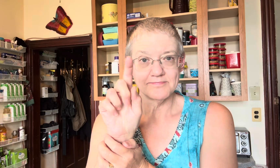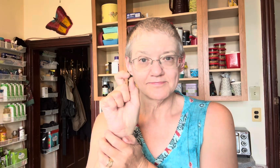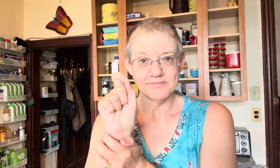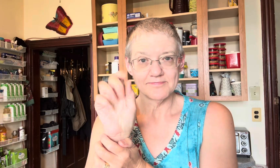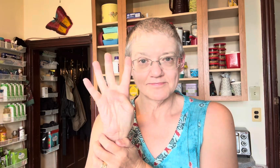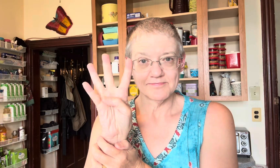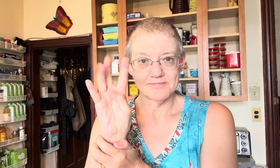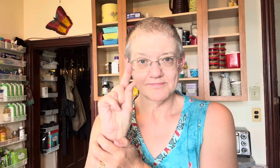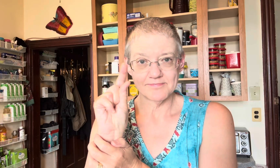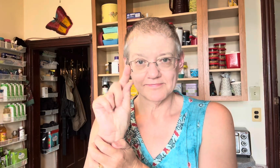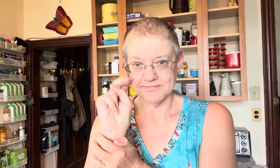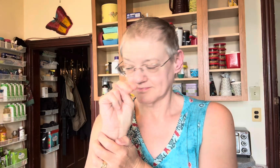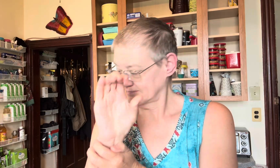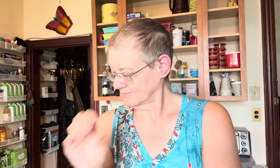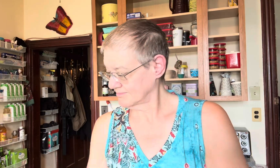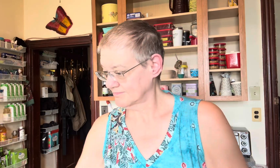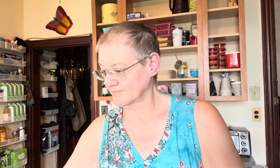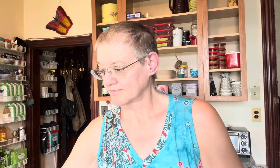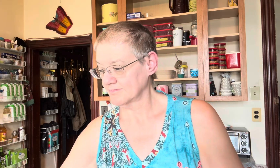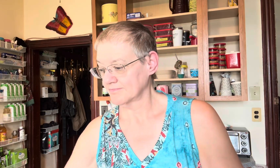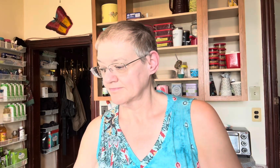1.4 grams of net carbs.